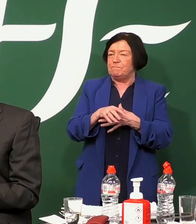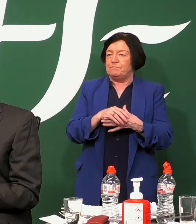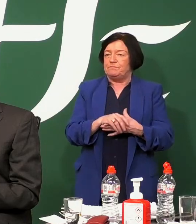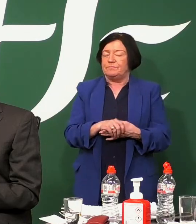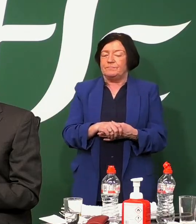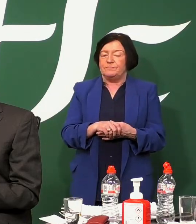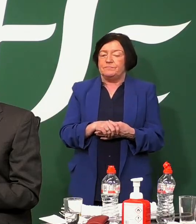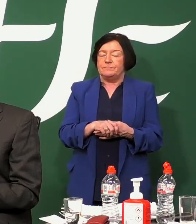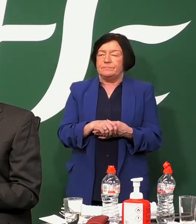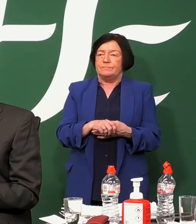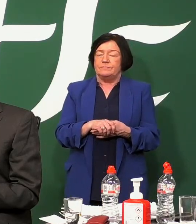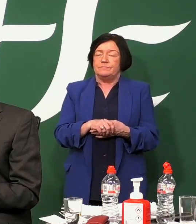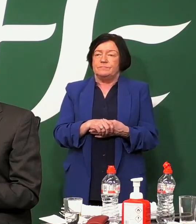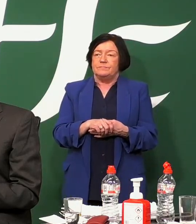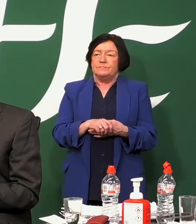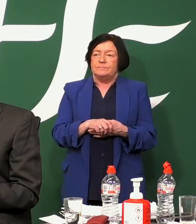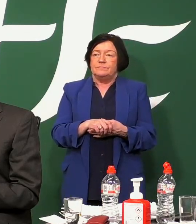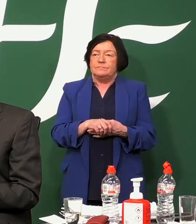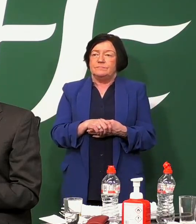The